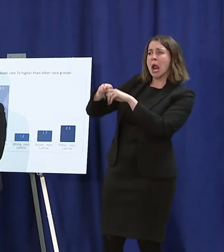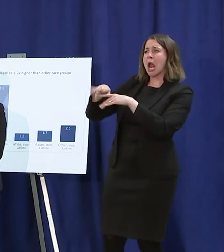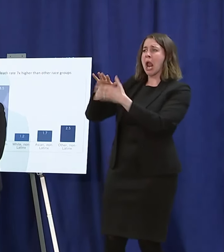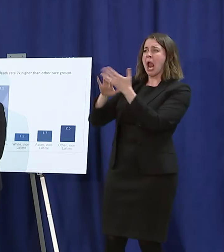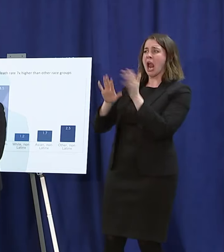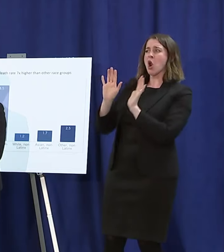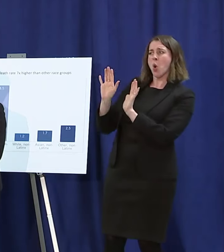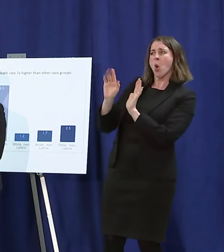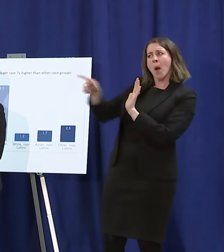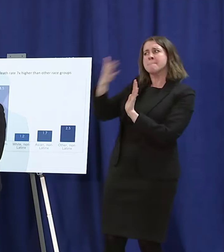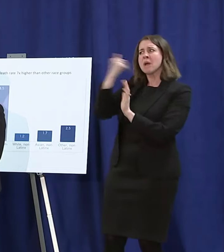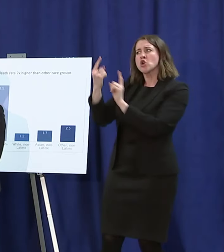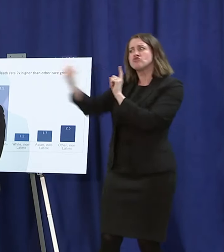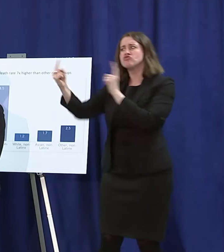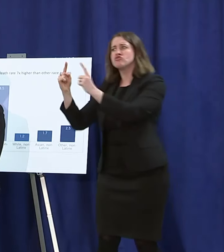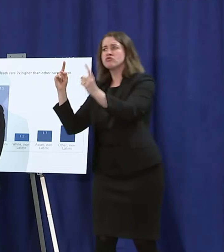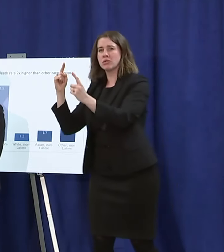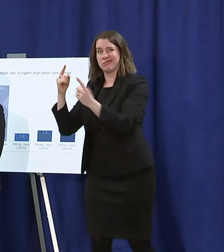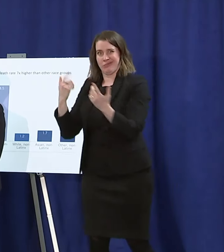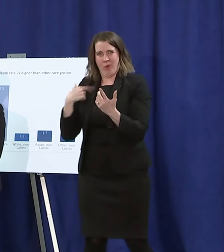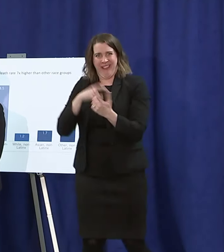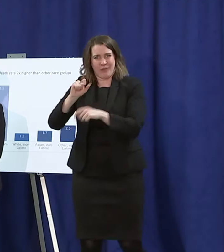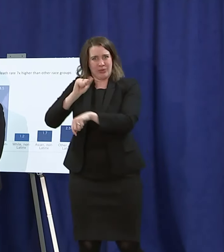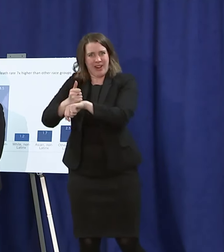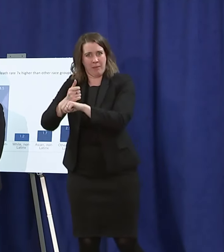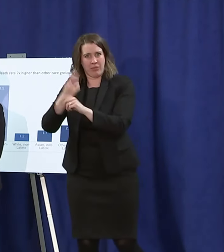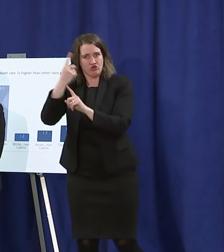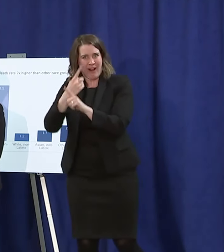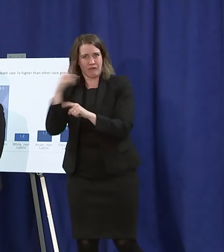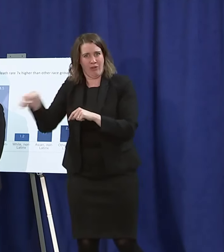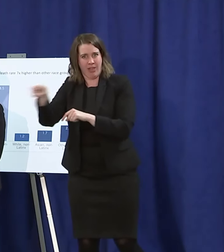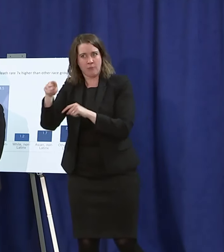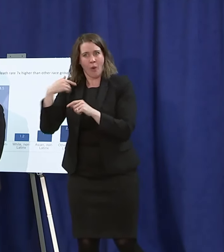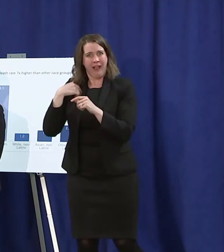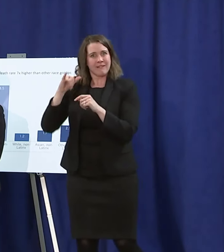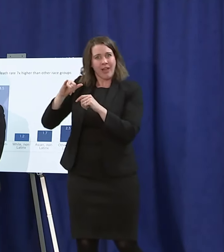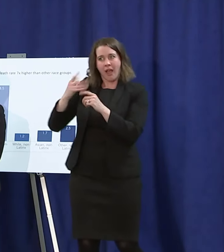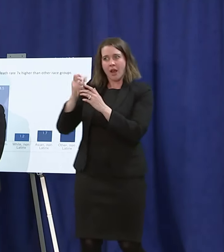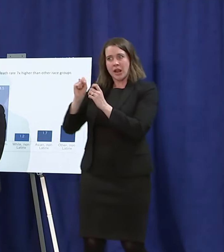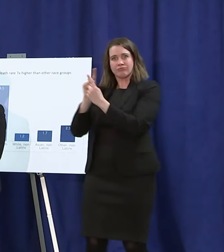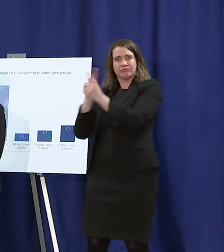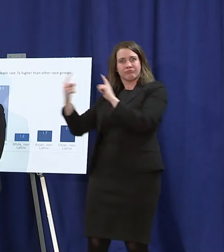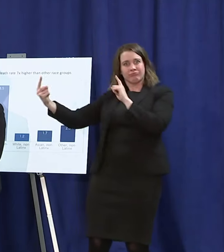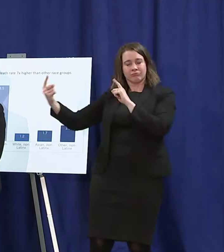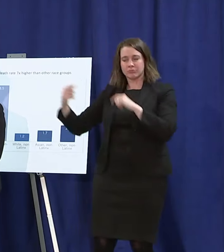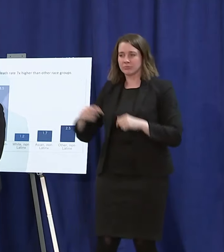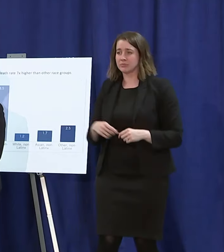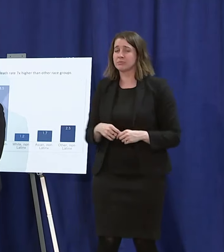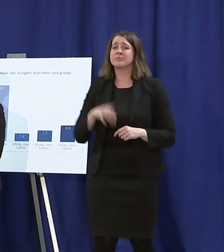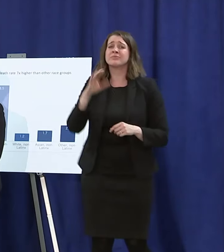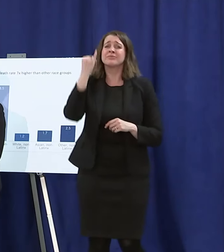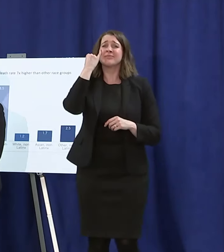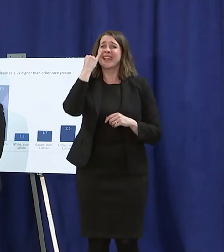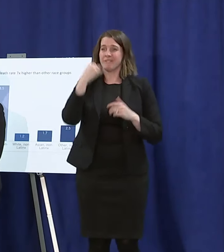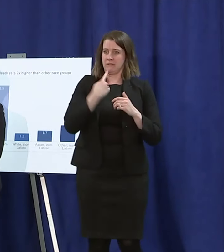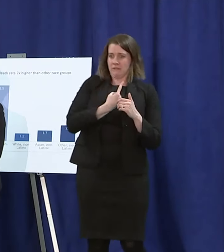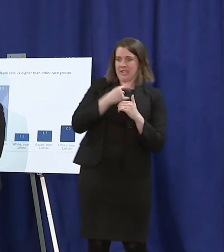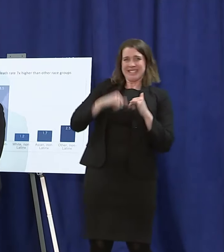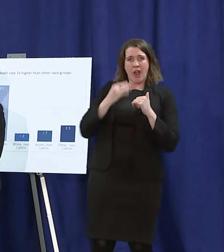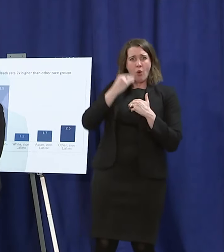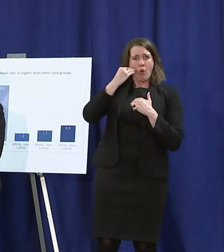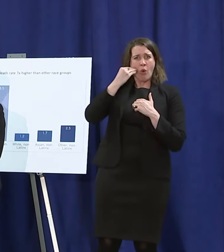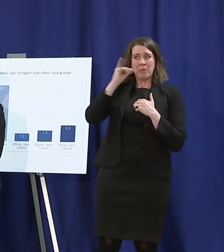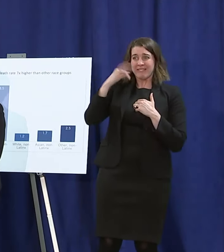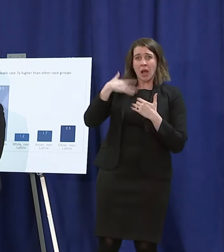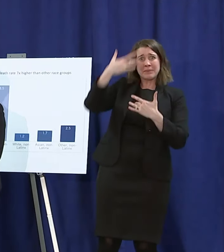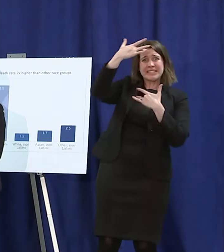and hopefully we can put things in place. Regarding the quarantine, things that have worked in other places are when people are ill, they're able to, if they're not in